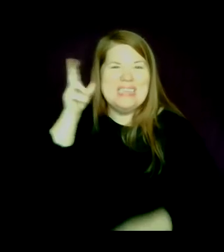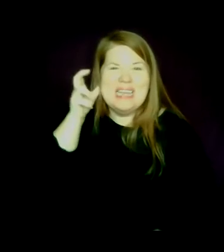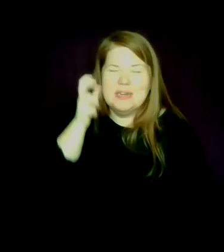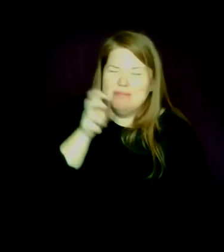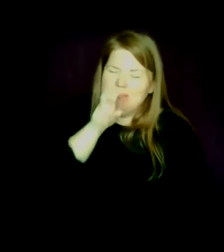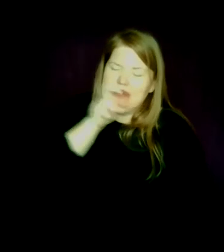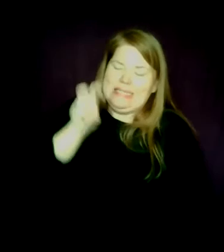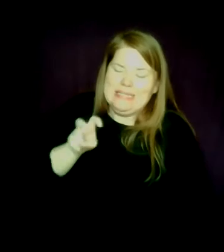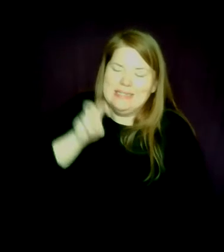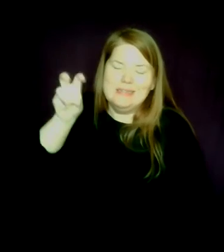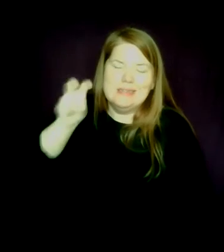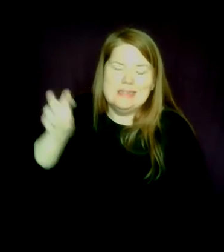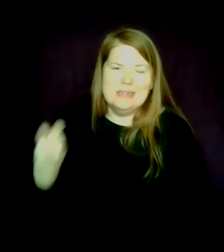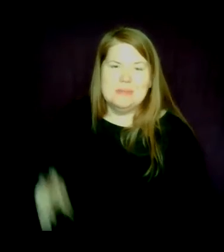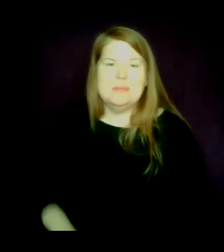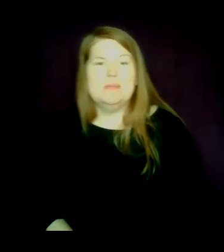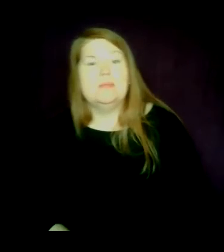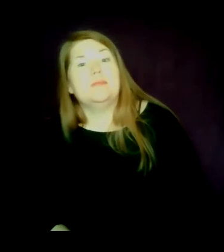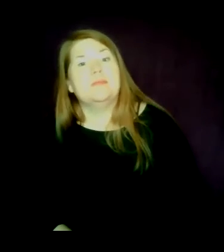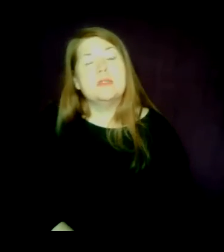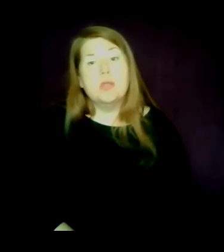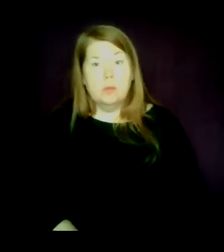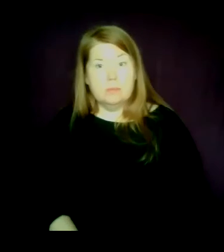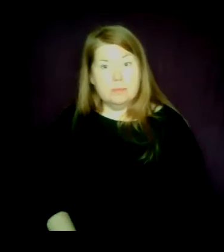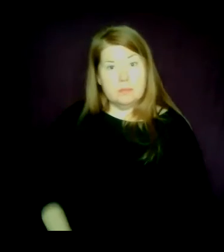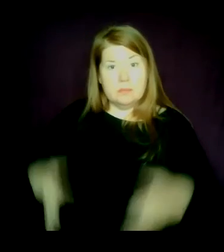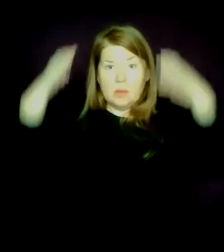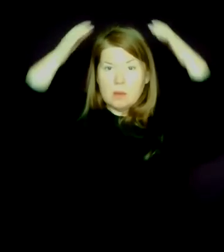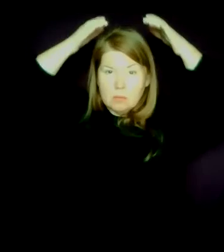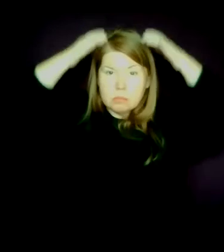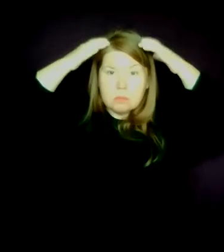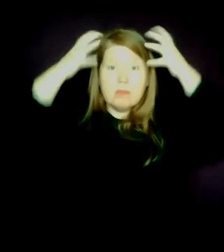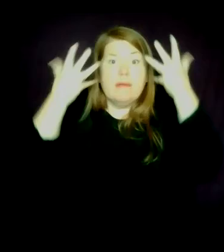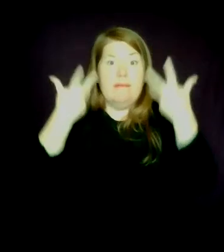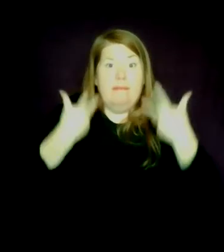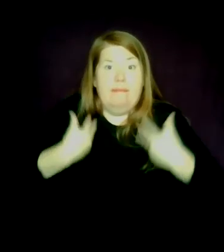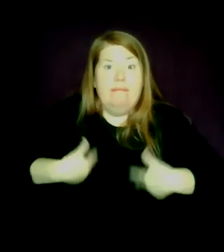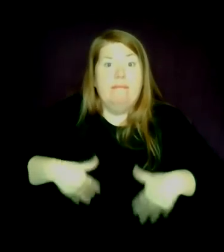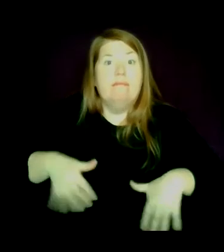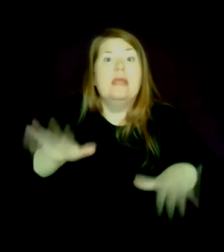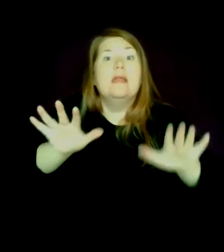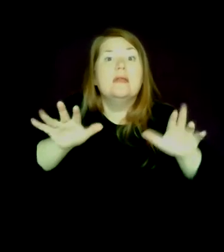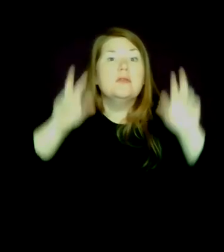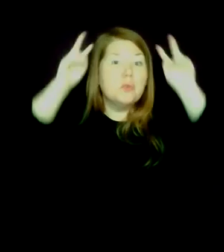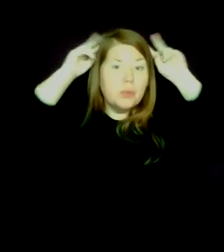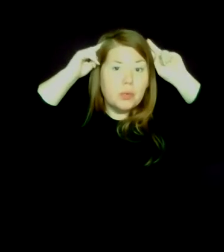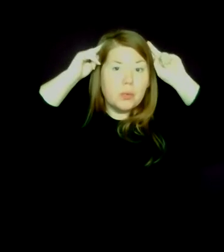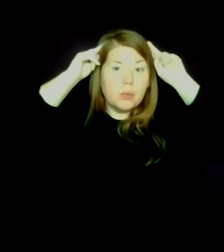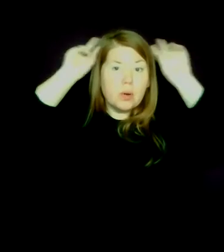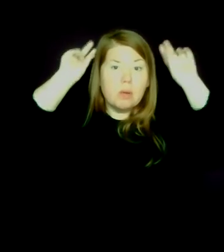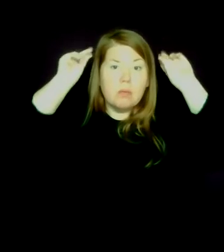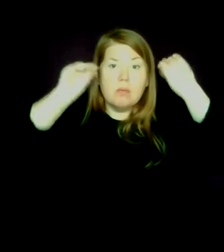After the dryer turns off, Mama takes the rollers out of Mrs. Johnson's hair. I wish I could style Mrs. Johnson's